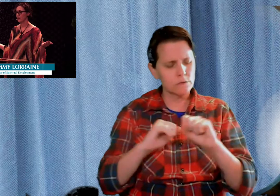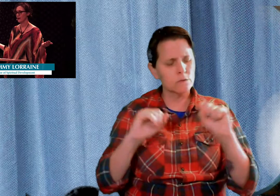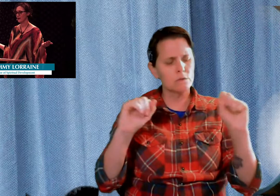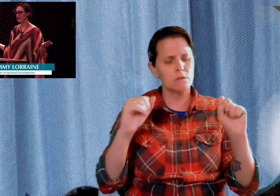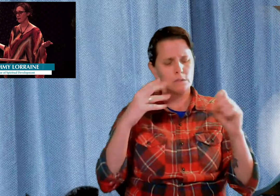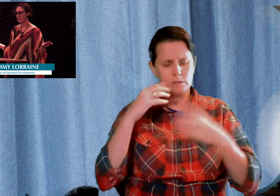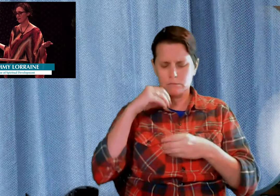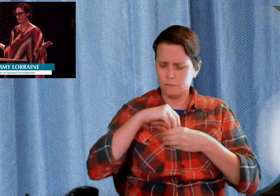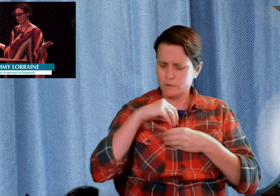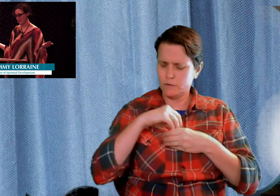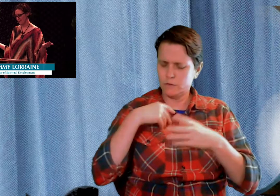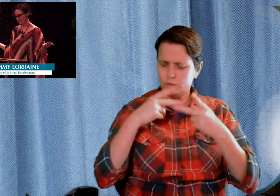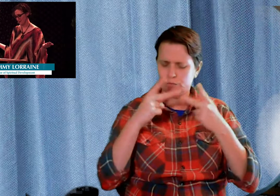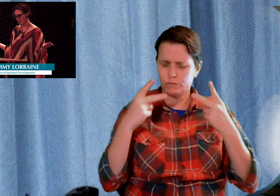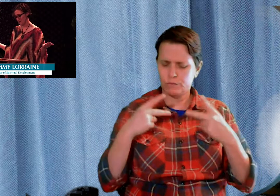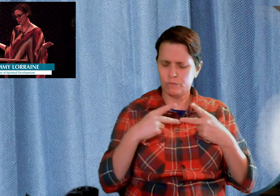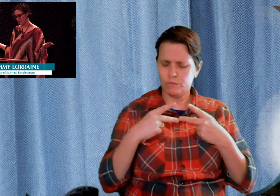your heart.